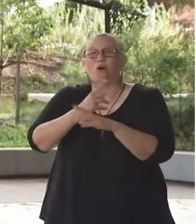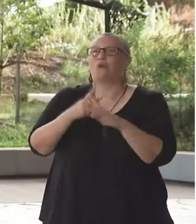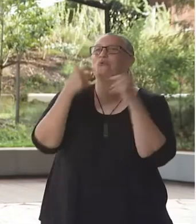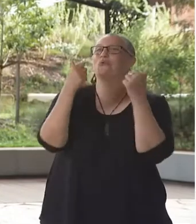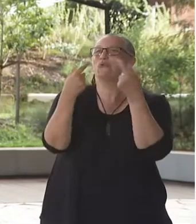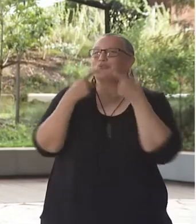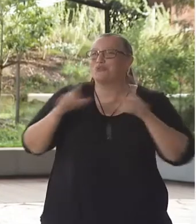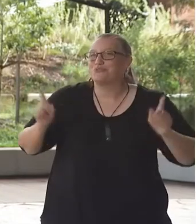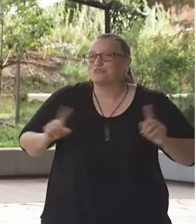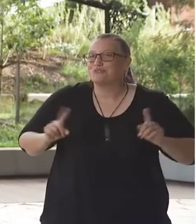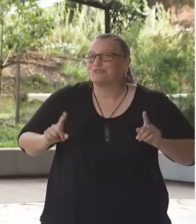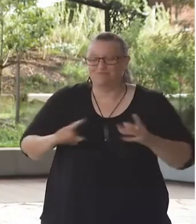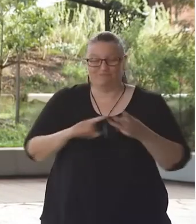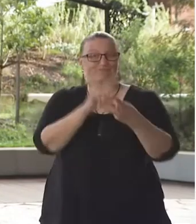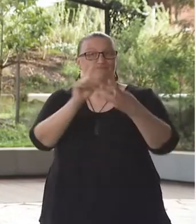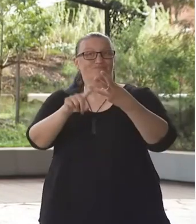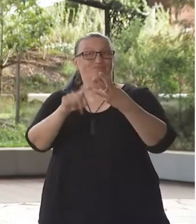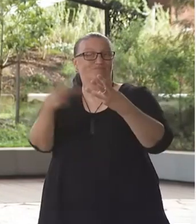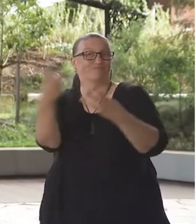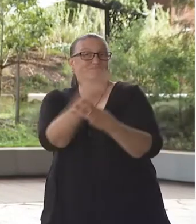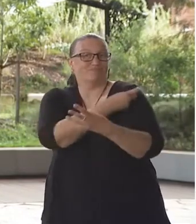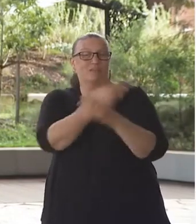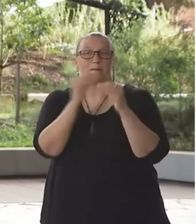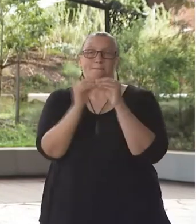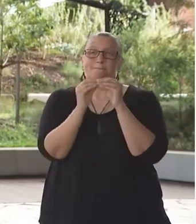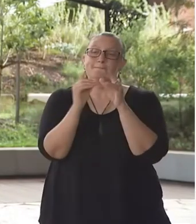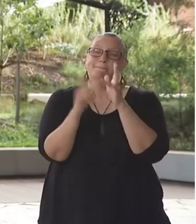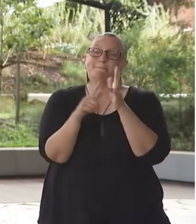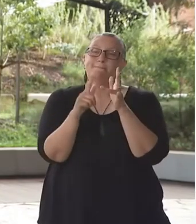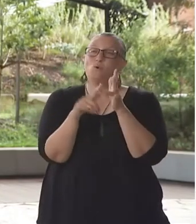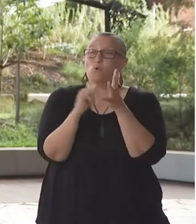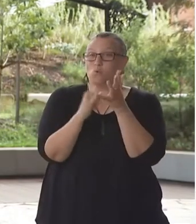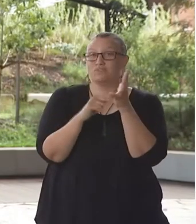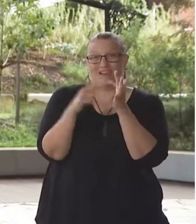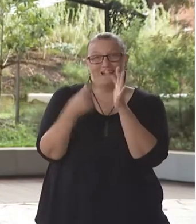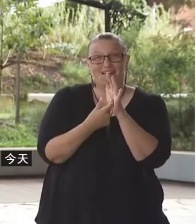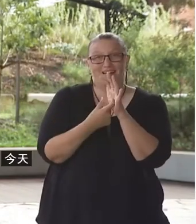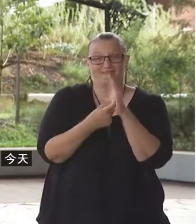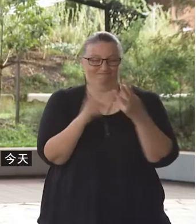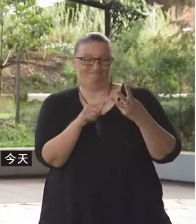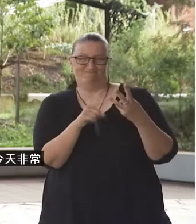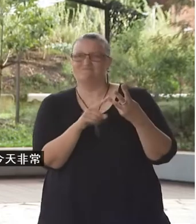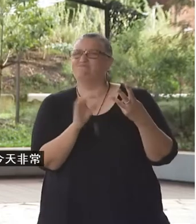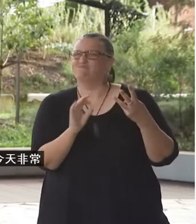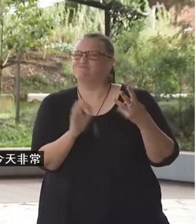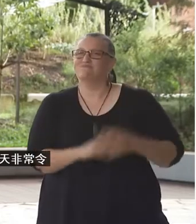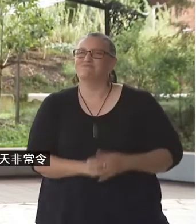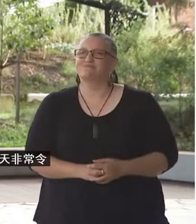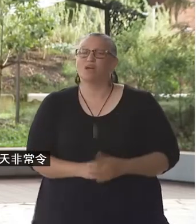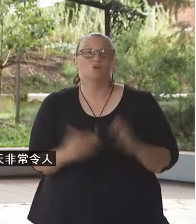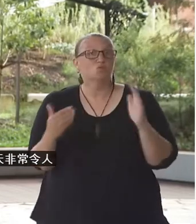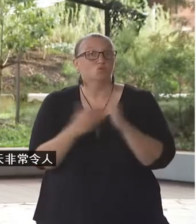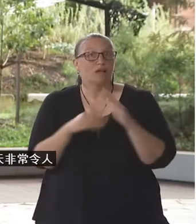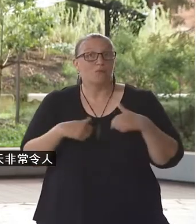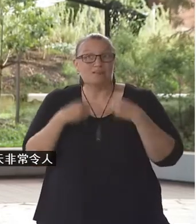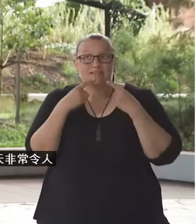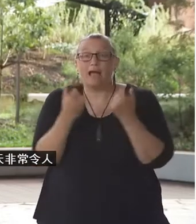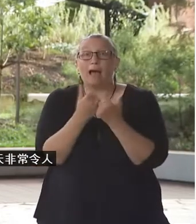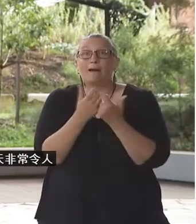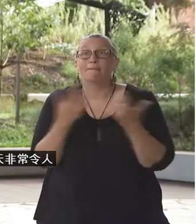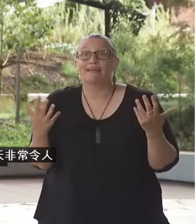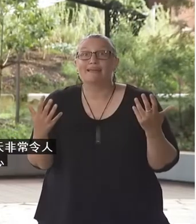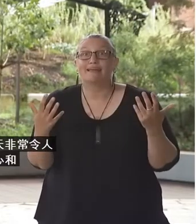booster program, which Susan Pearce will provide further information. Today we can announce that over